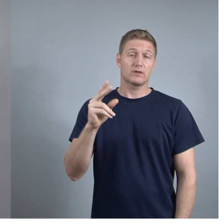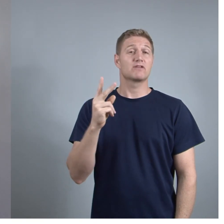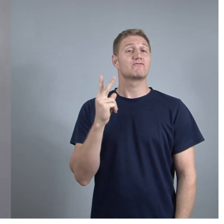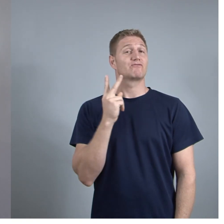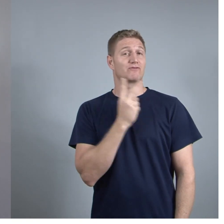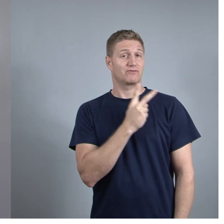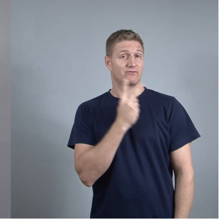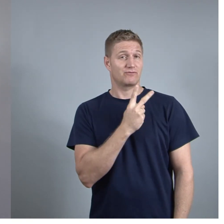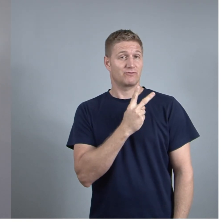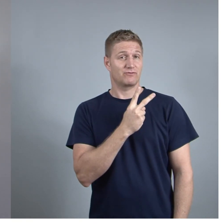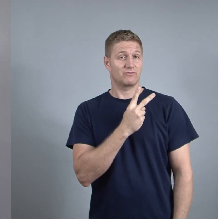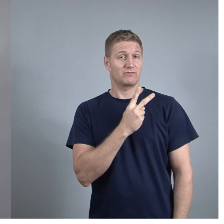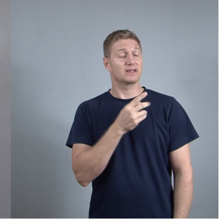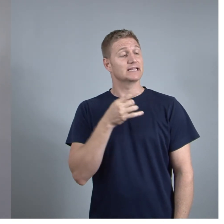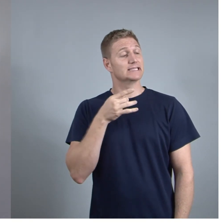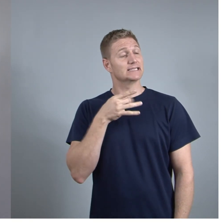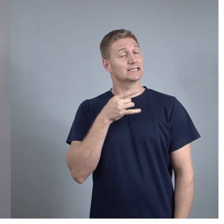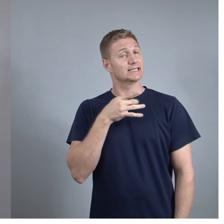Saturday,